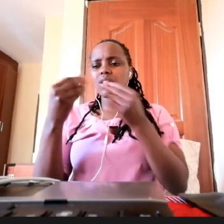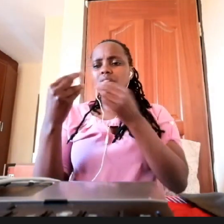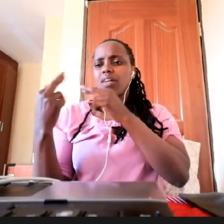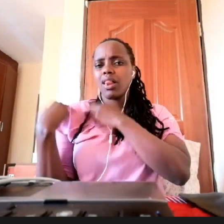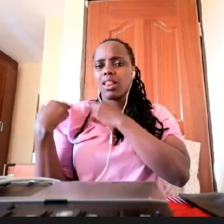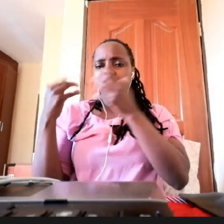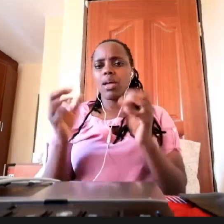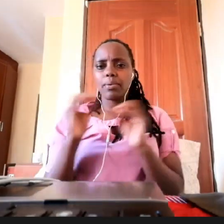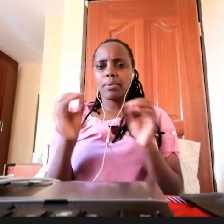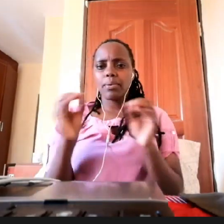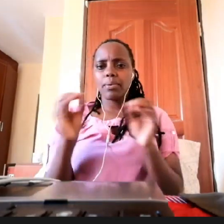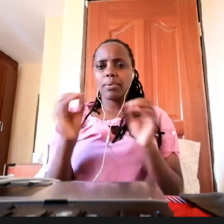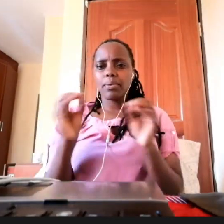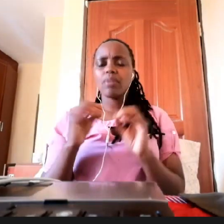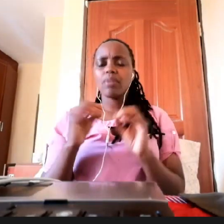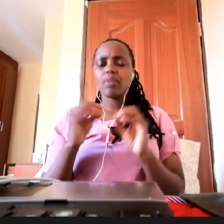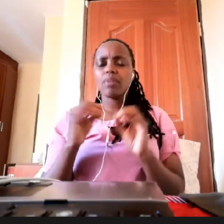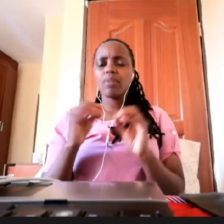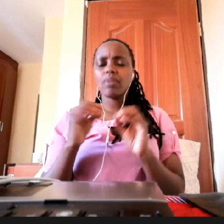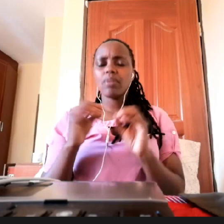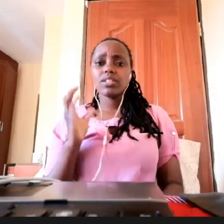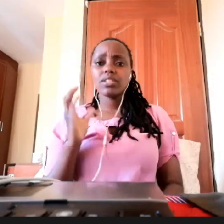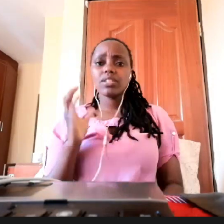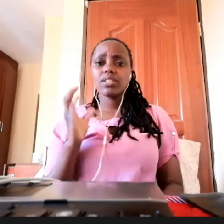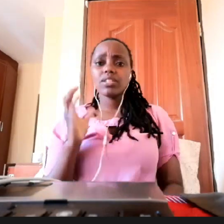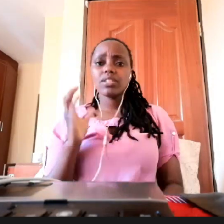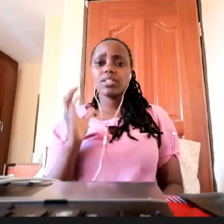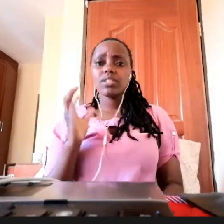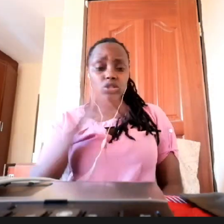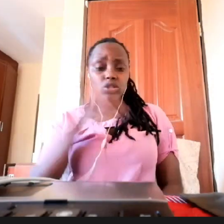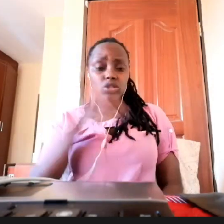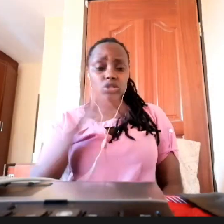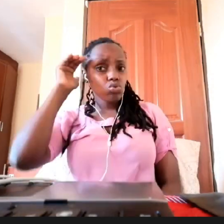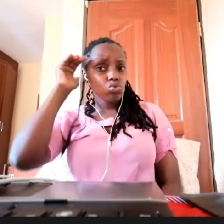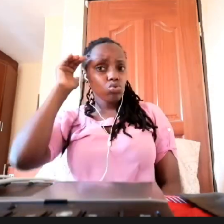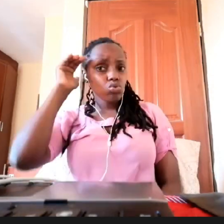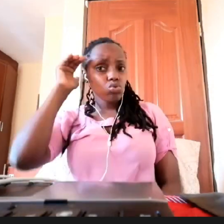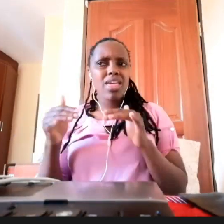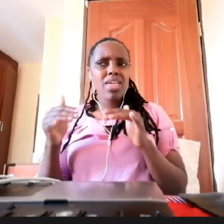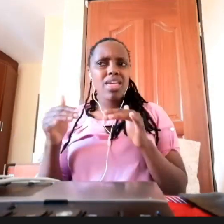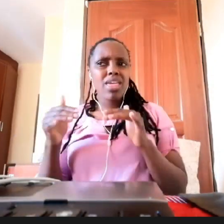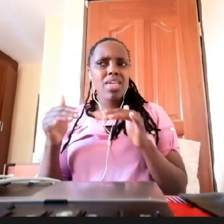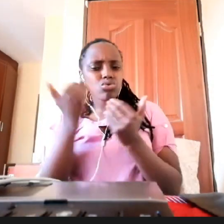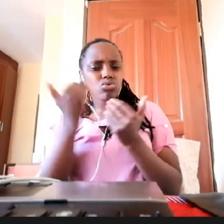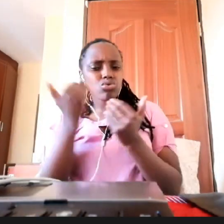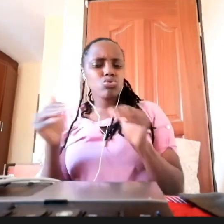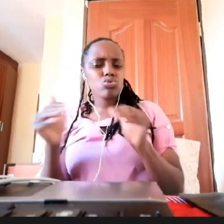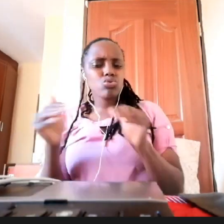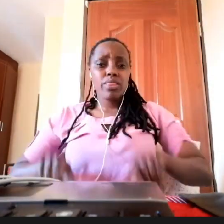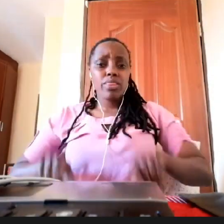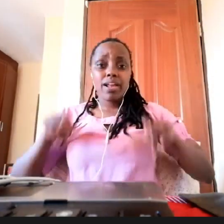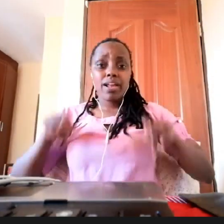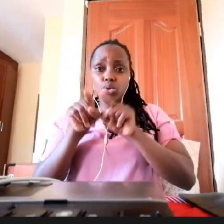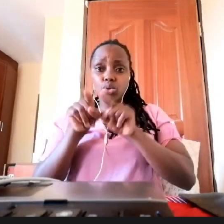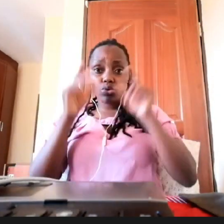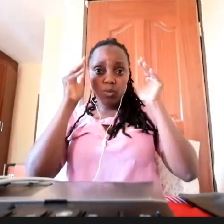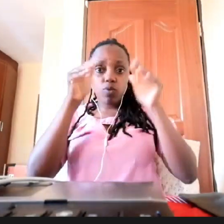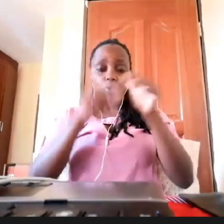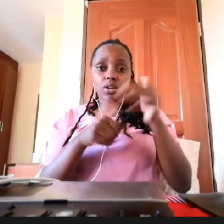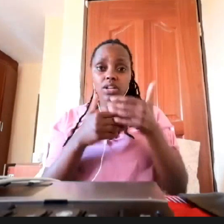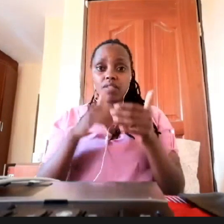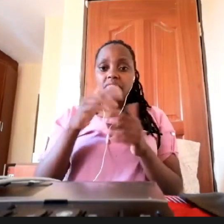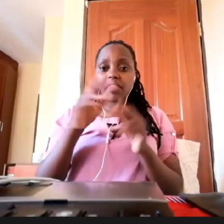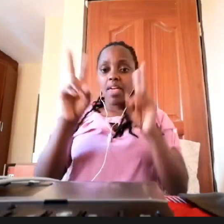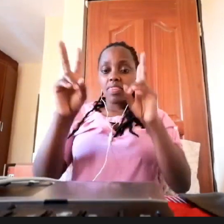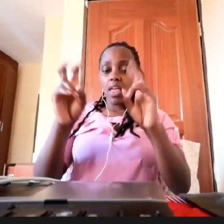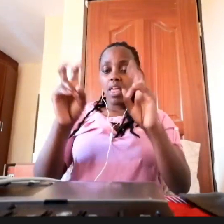just wanted the committee to hear the children's lived lives as they live them. So we looked at the